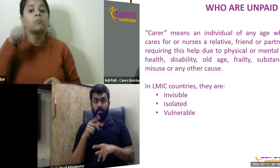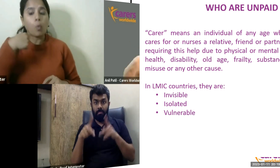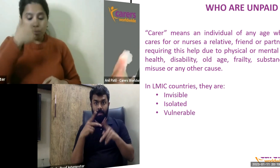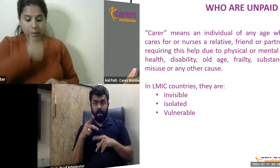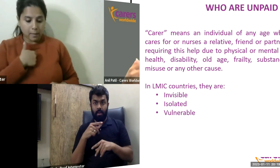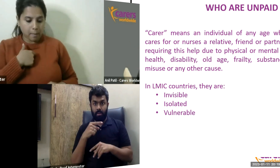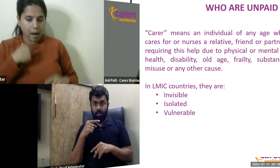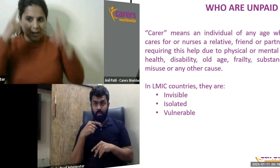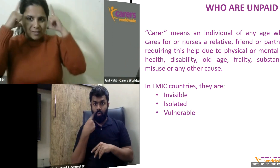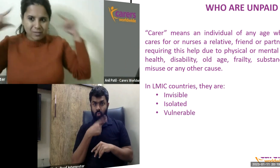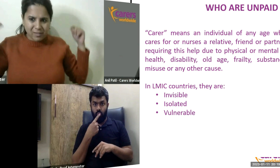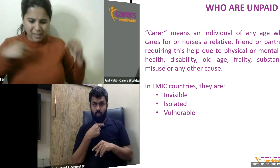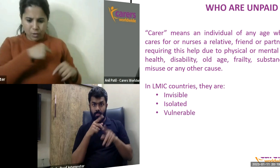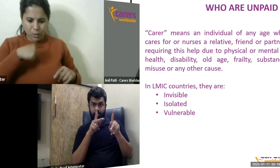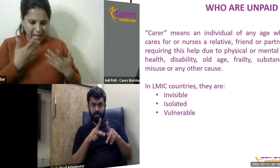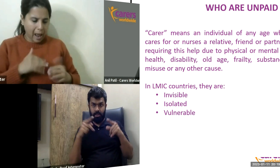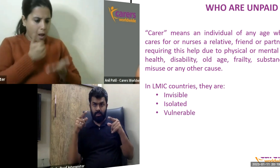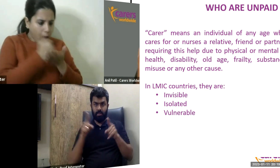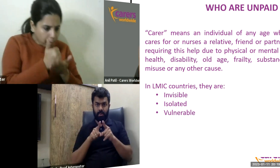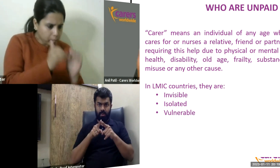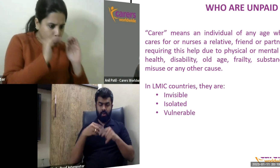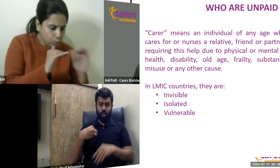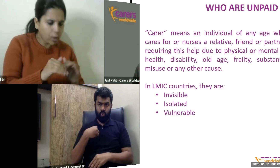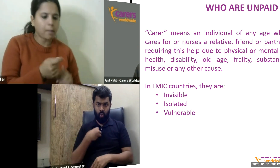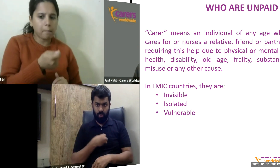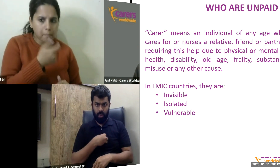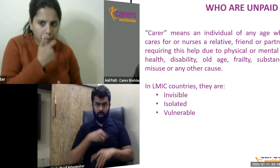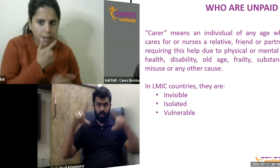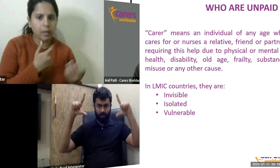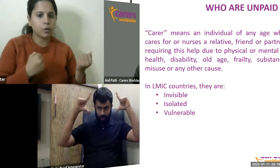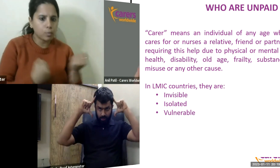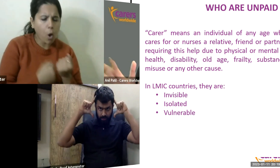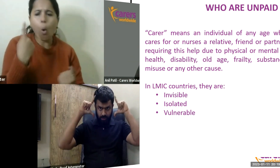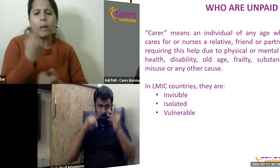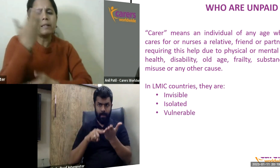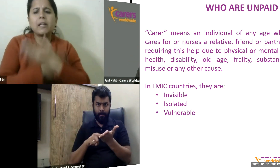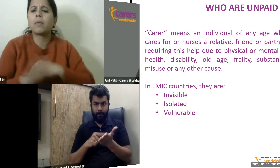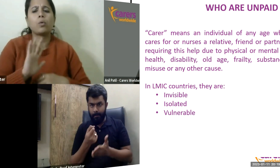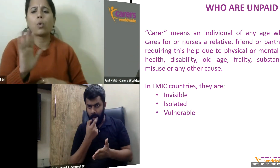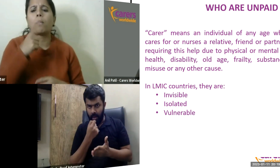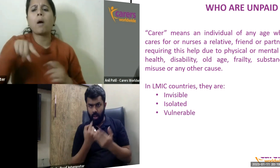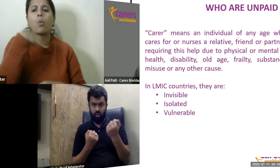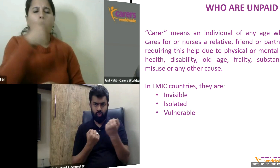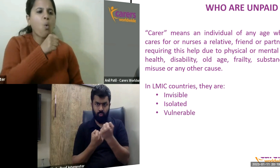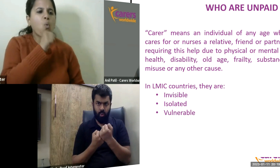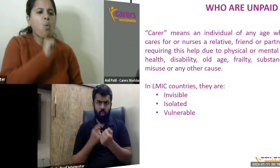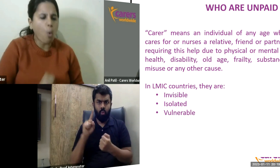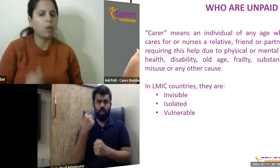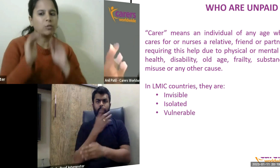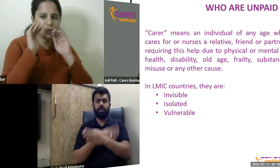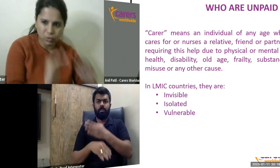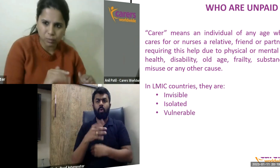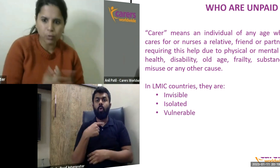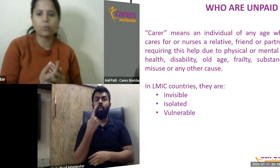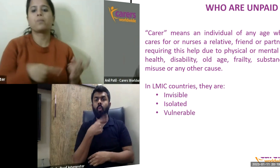help due to physical, mental health, and disability and all. It's not just only disability, but also on the elderly and substance